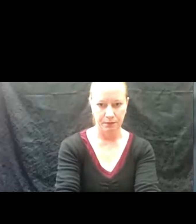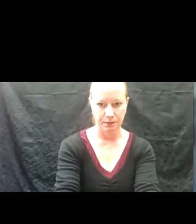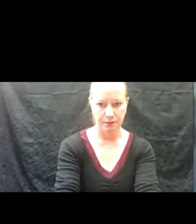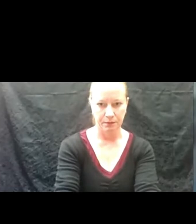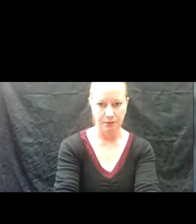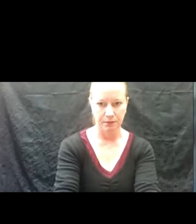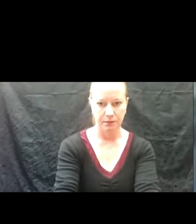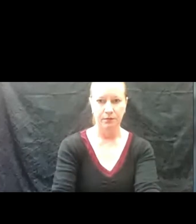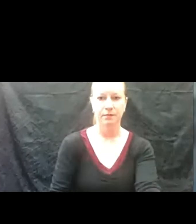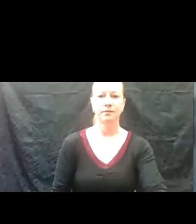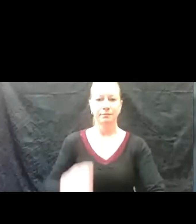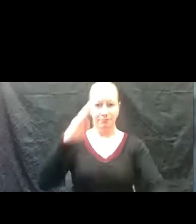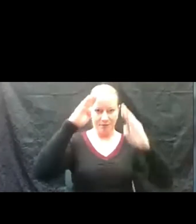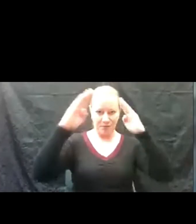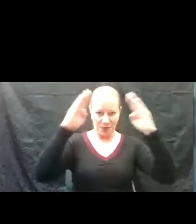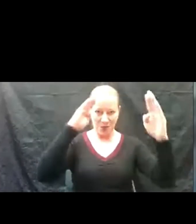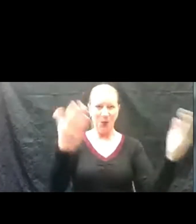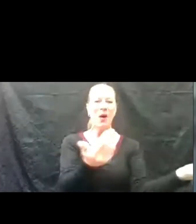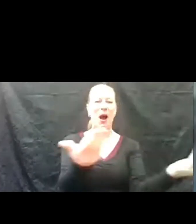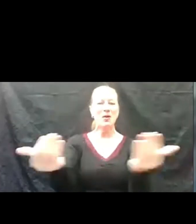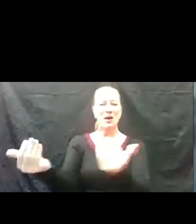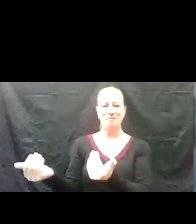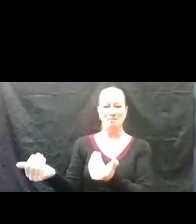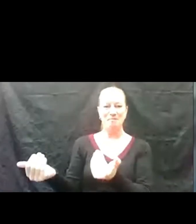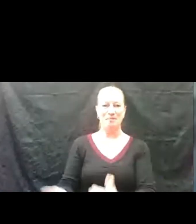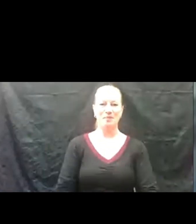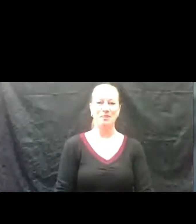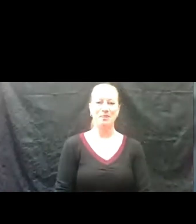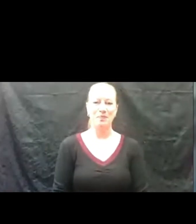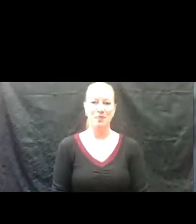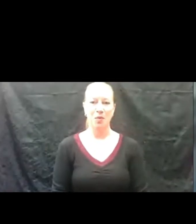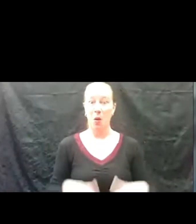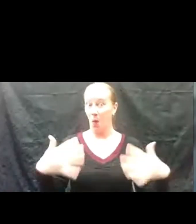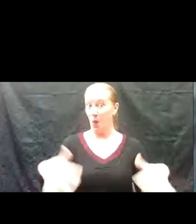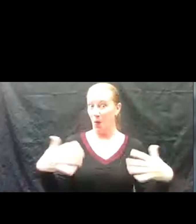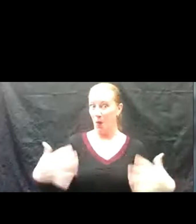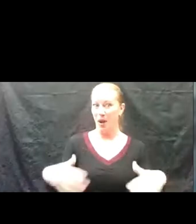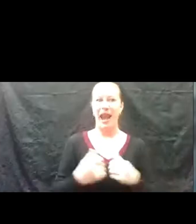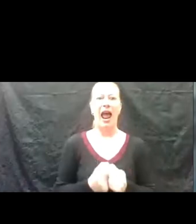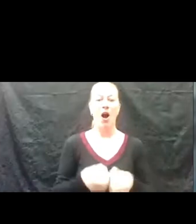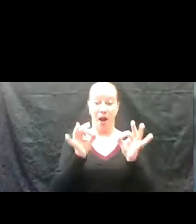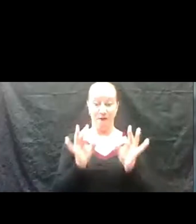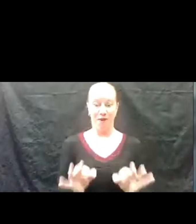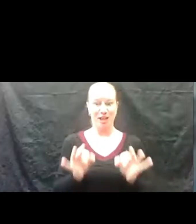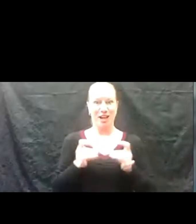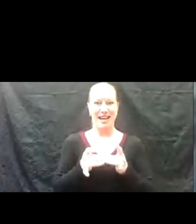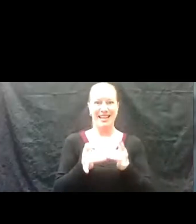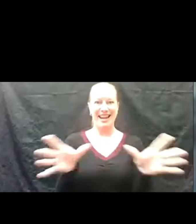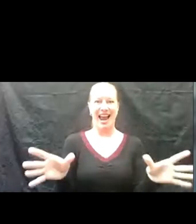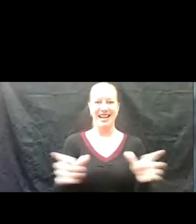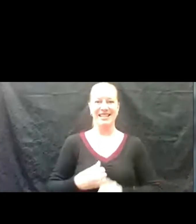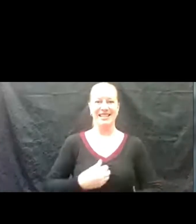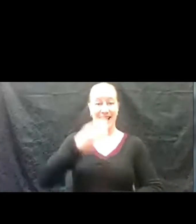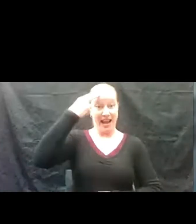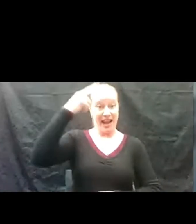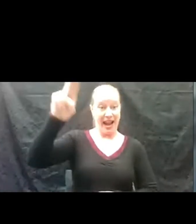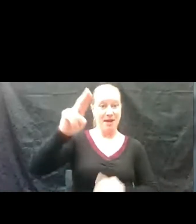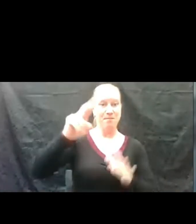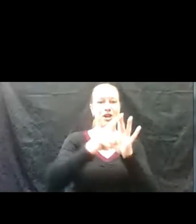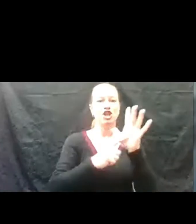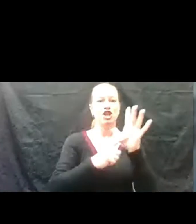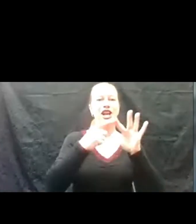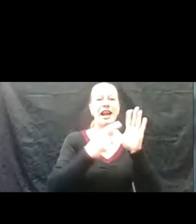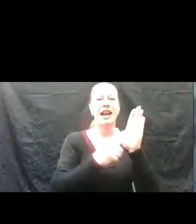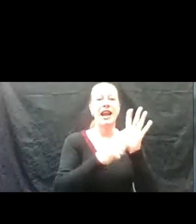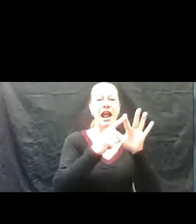Anakoto katoa. Welcome everyone. Well, now we got to officially get started. My name is Juliana Carvalho, and